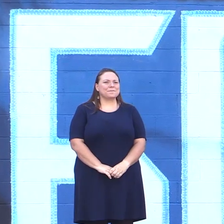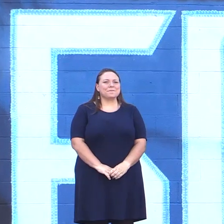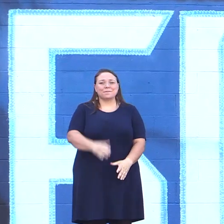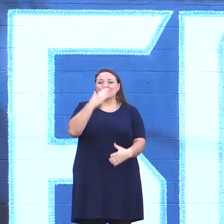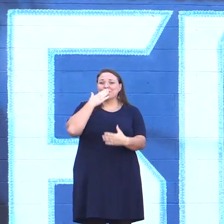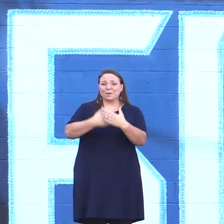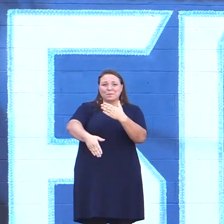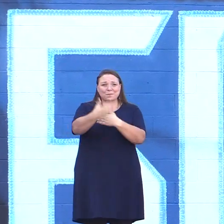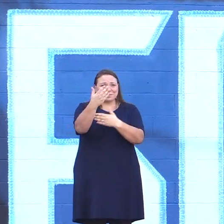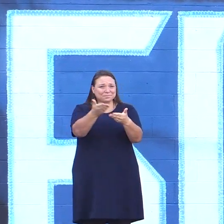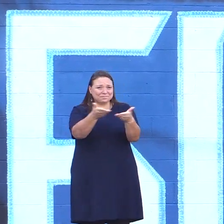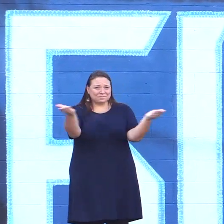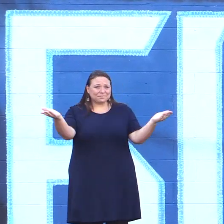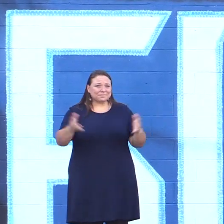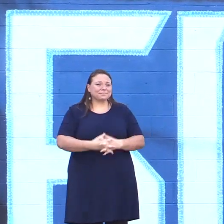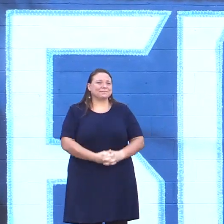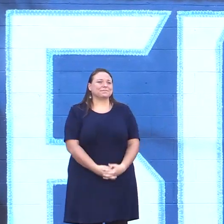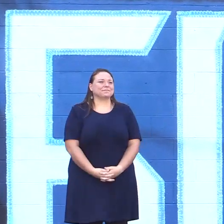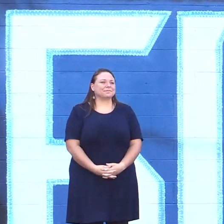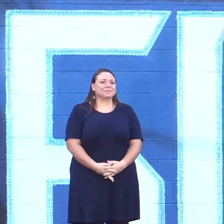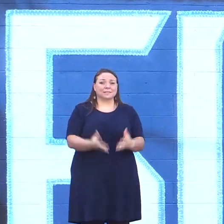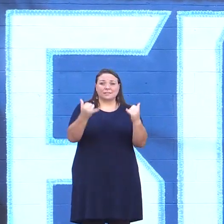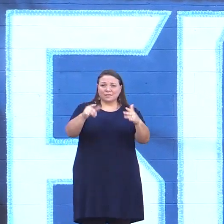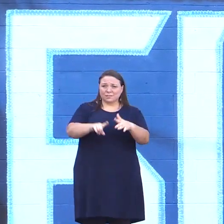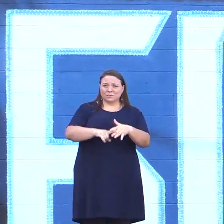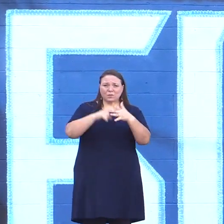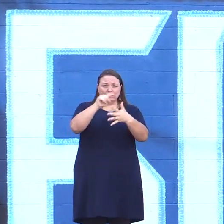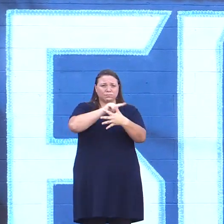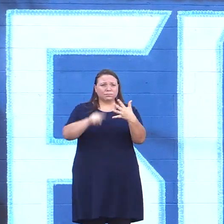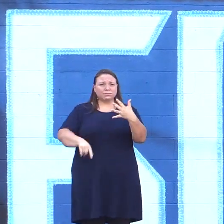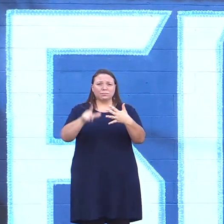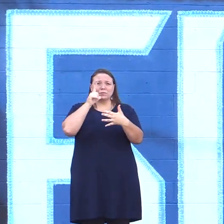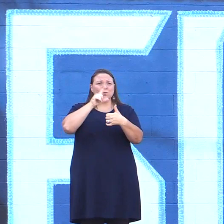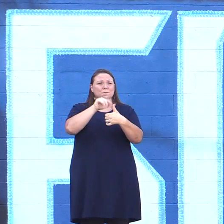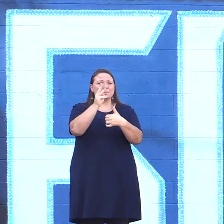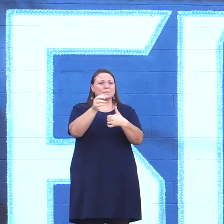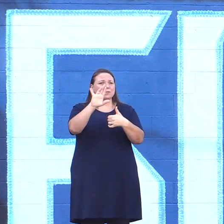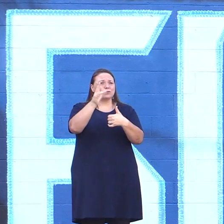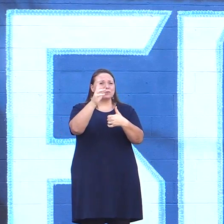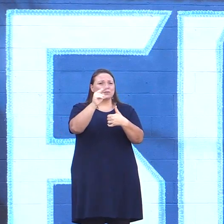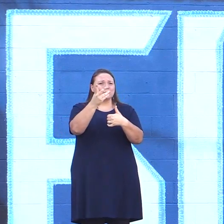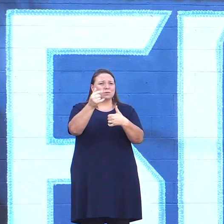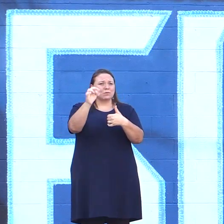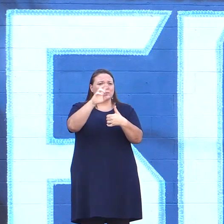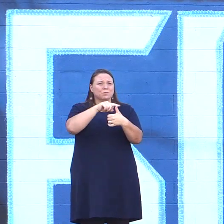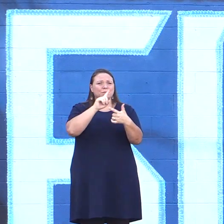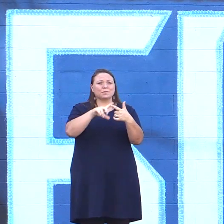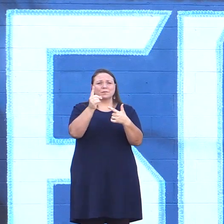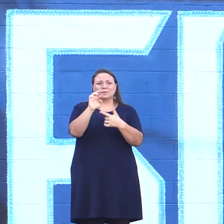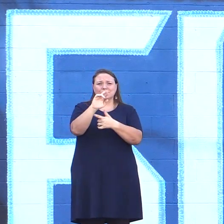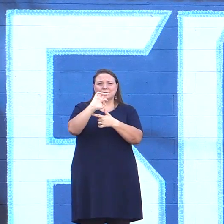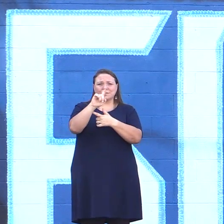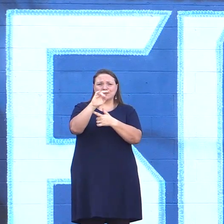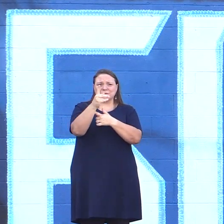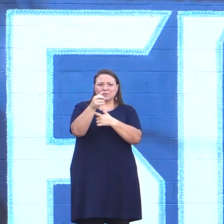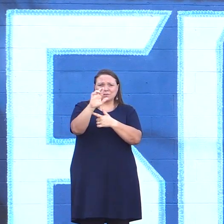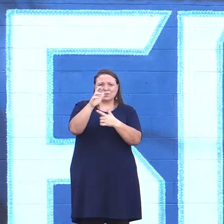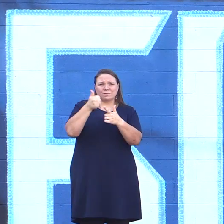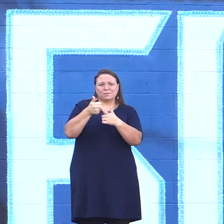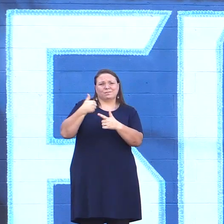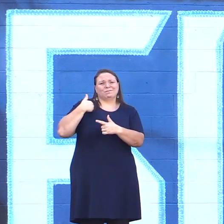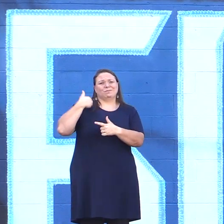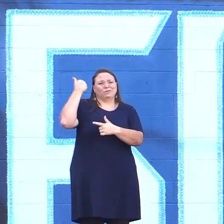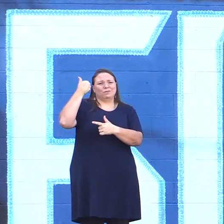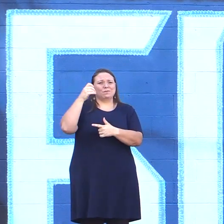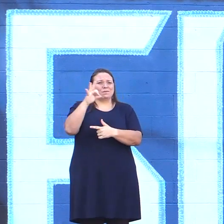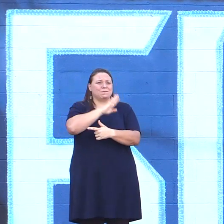Good morning, everyone. We'll start today's briefing with Mayor John Cooper, followed by Dr. Alex Jahangir, Chair of the Metro Board of Health